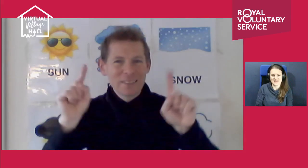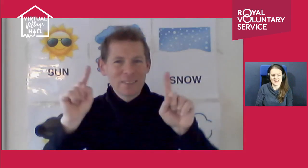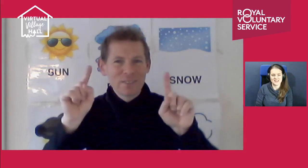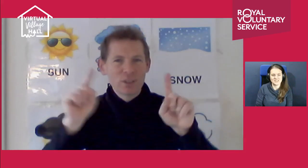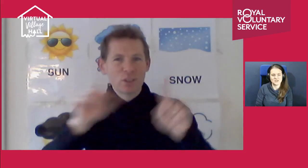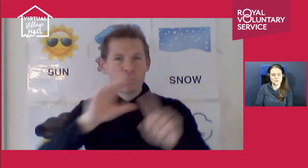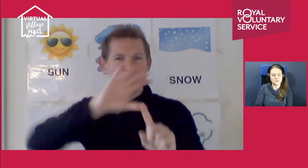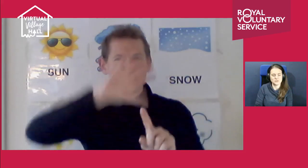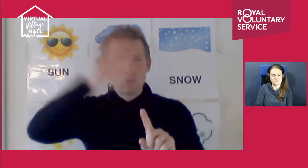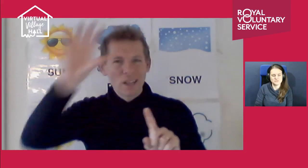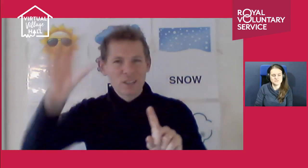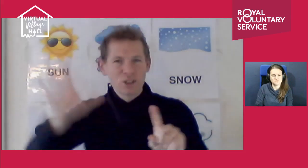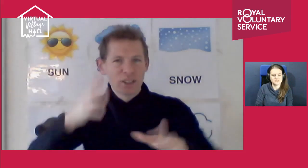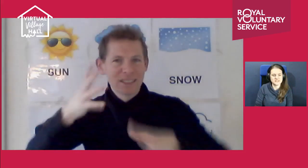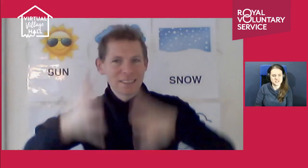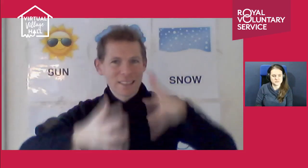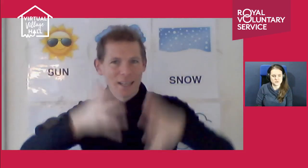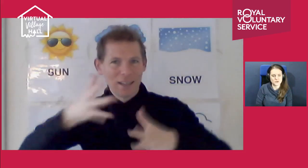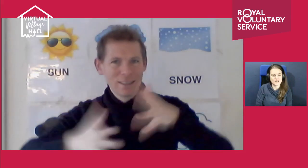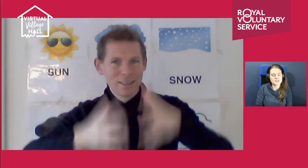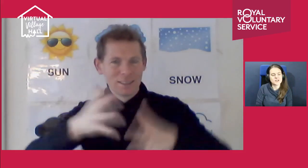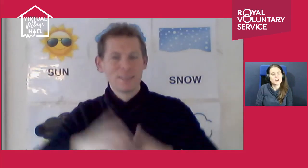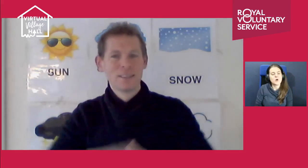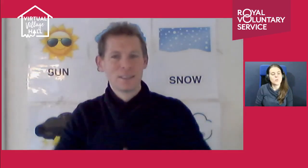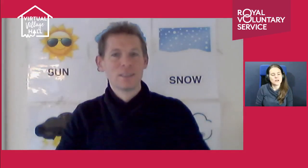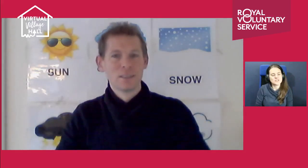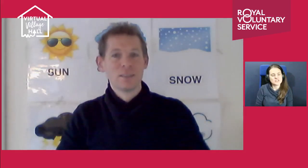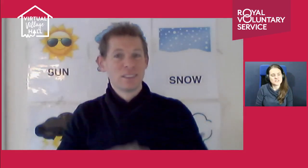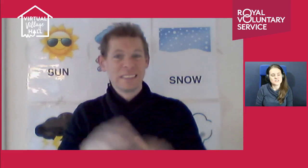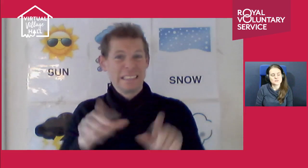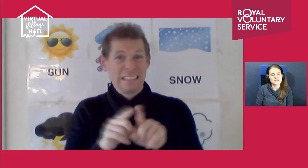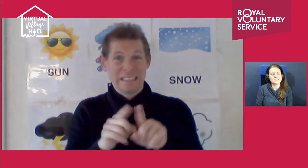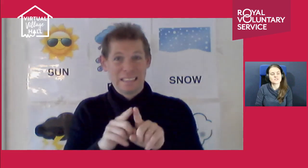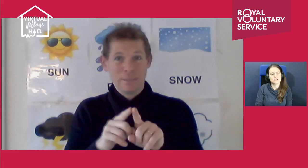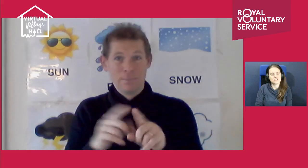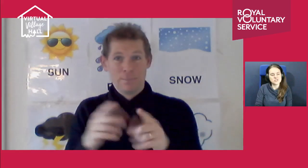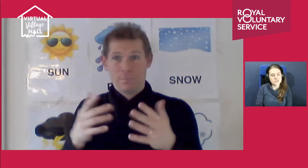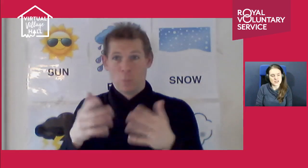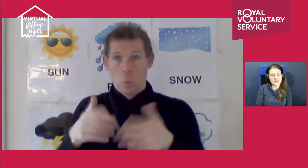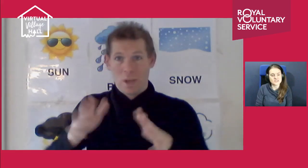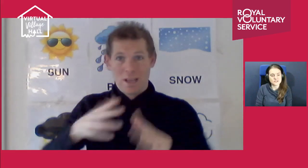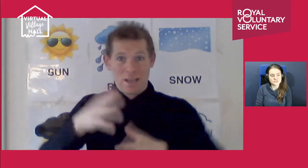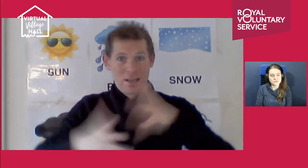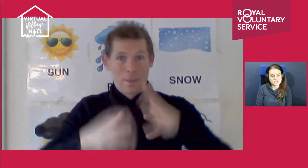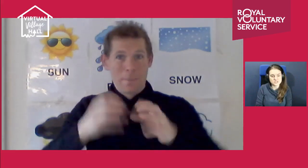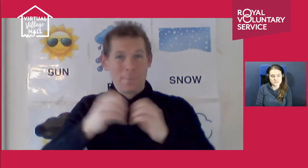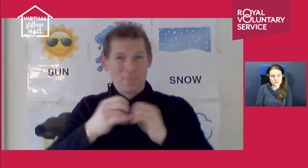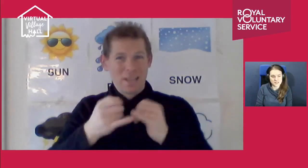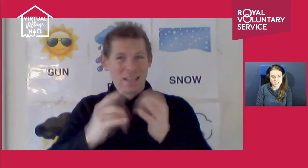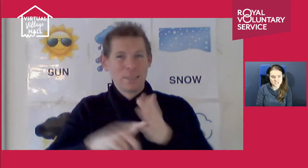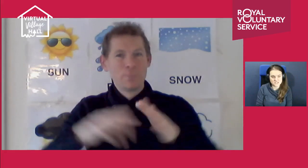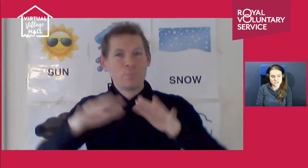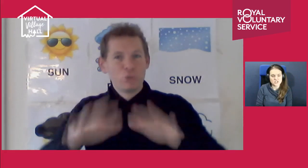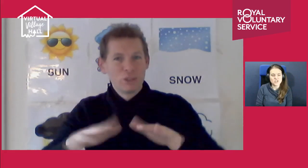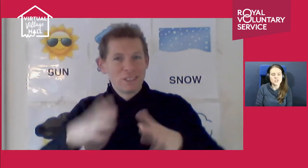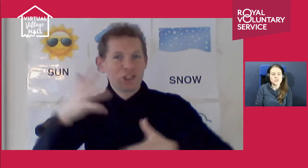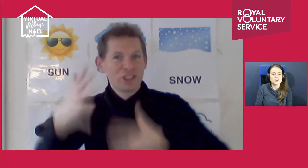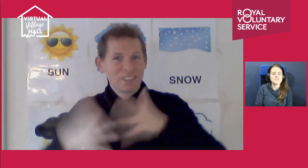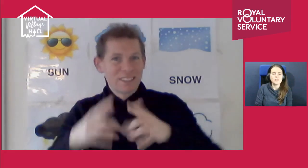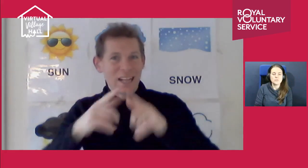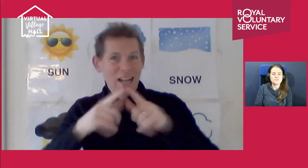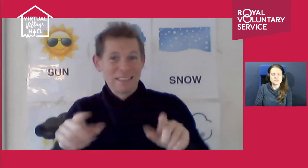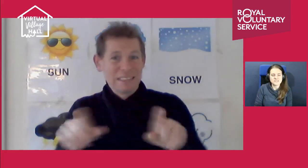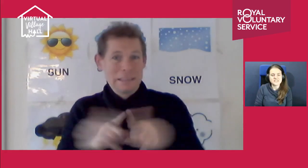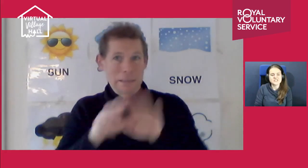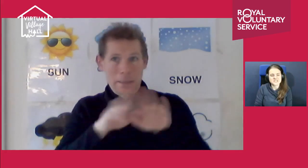teach. We'll teach you them. Don't worry. Now, what I do need to explain is across the UK there is regional variation. Now,